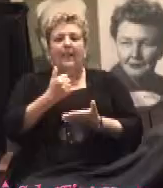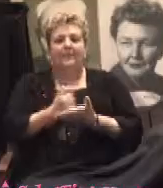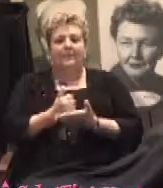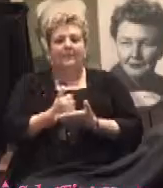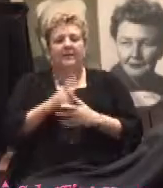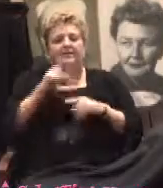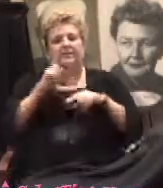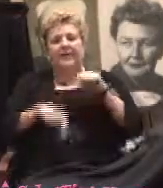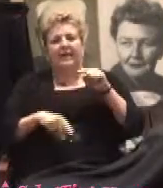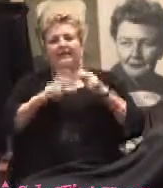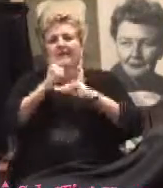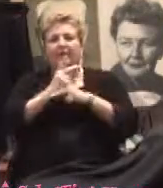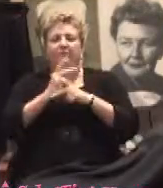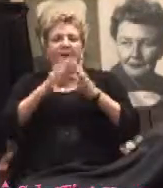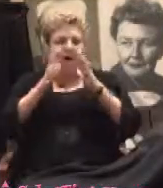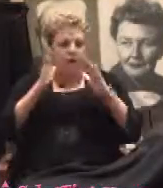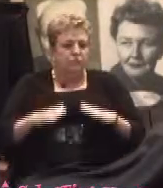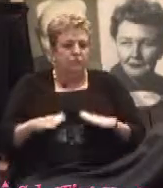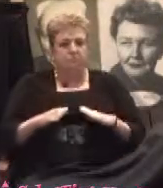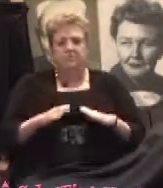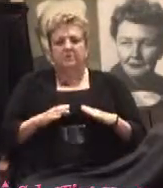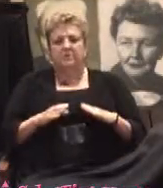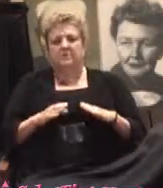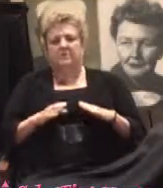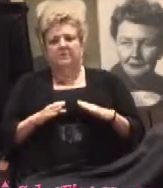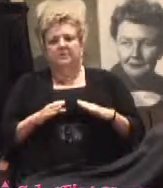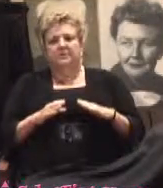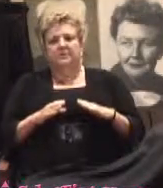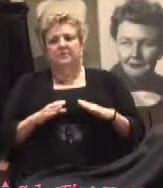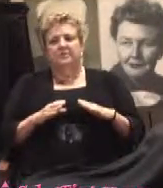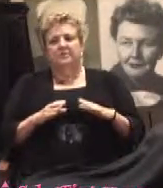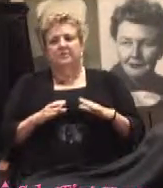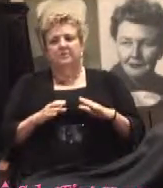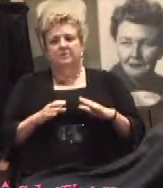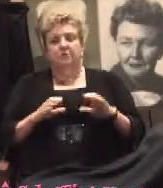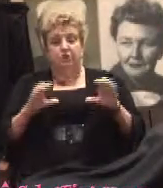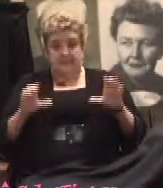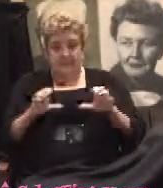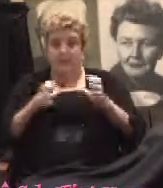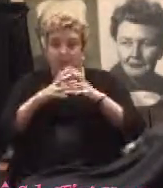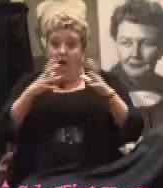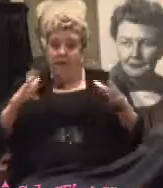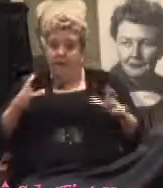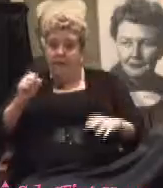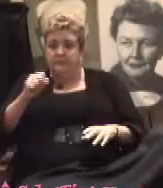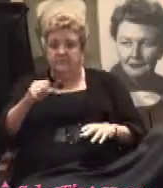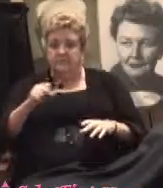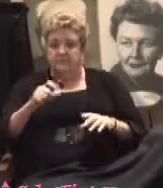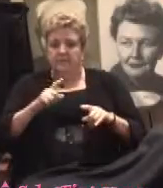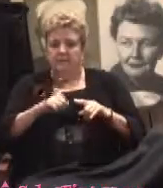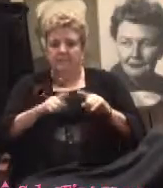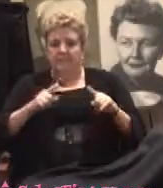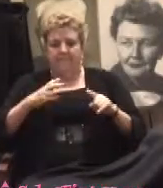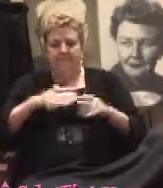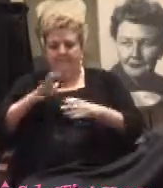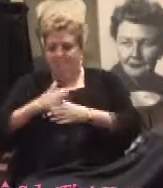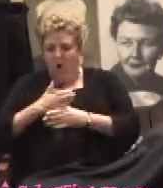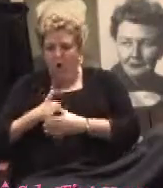care of the house. She can't, you know, she does a lot. She does a lot. But my partner, you know,